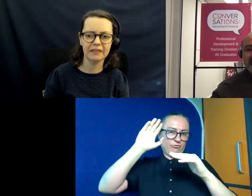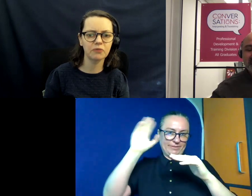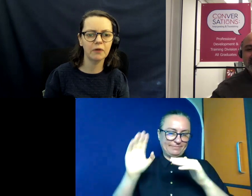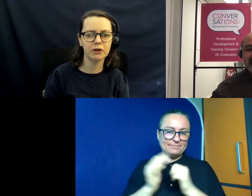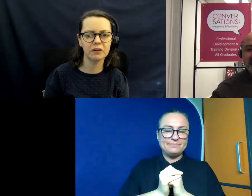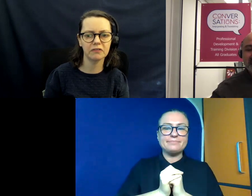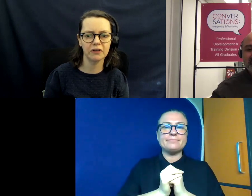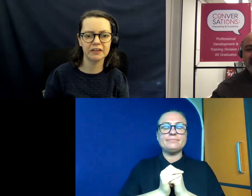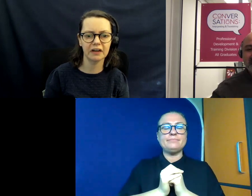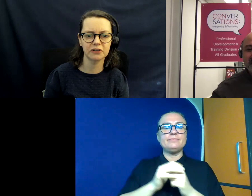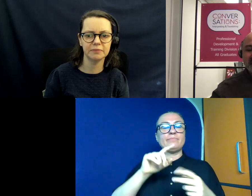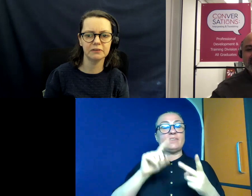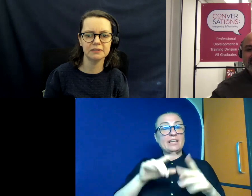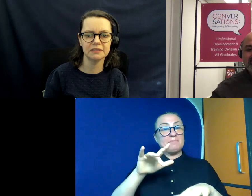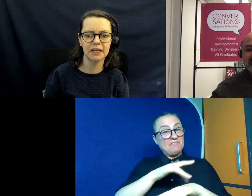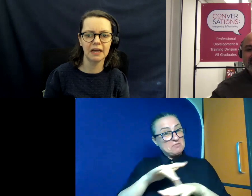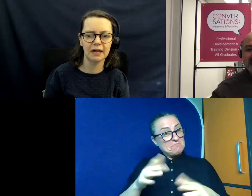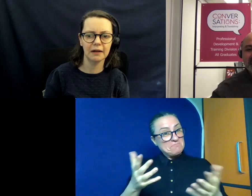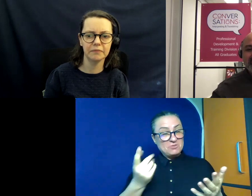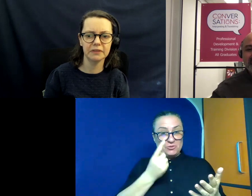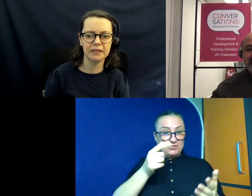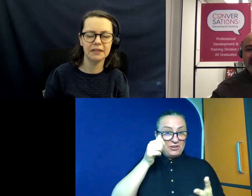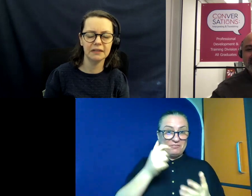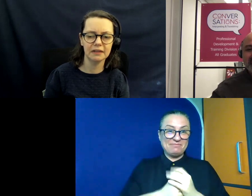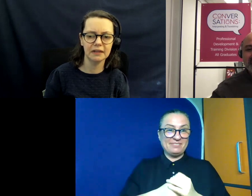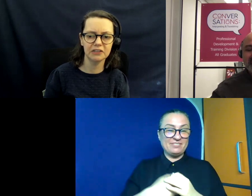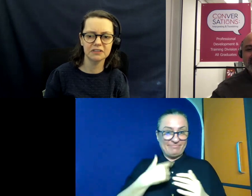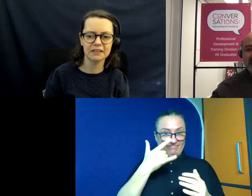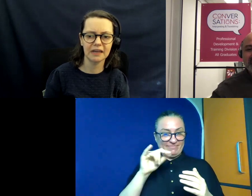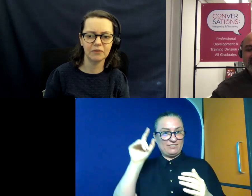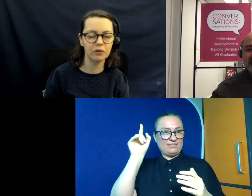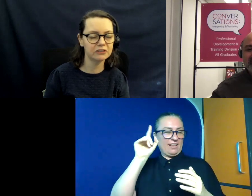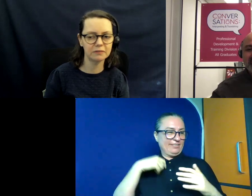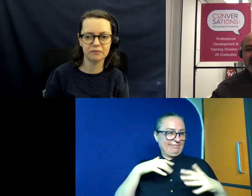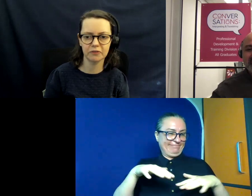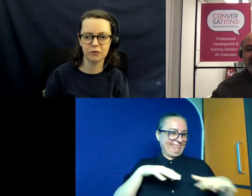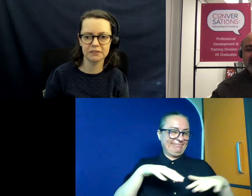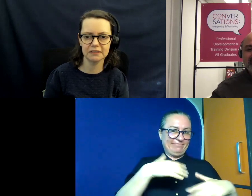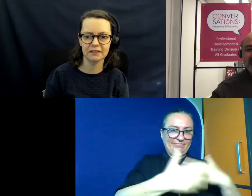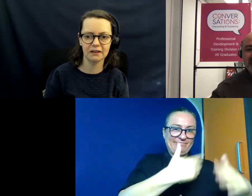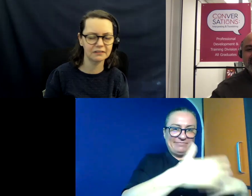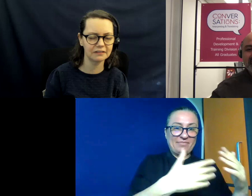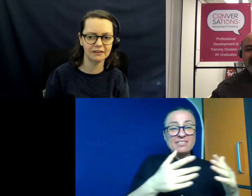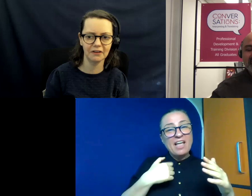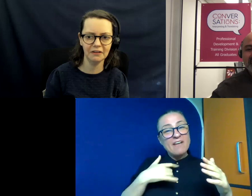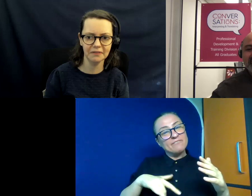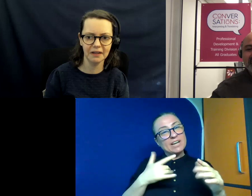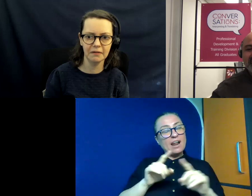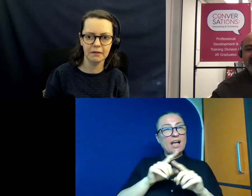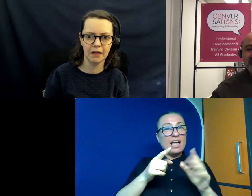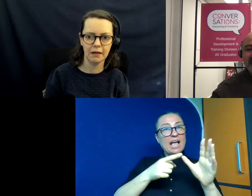interesting, and that's why we call it a floating country, because the issues are the same. Well, in terms of performances, I don't